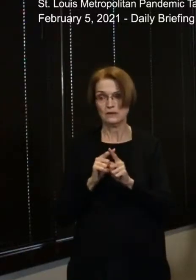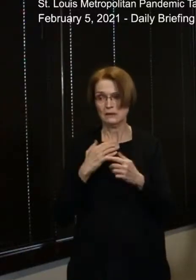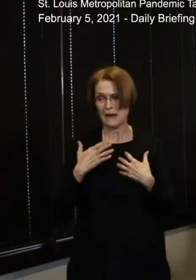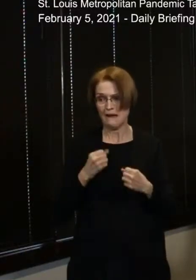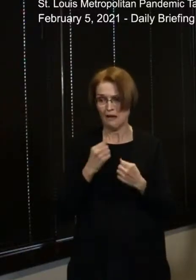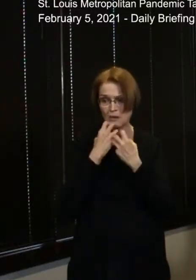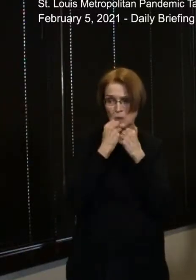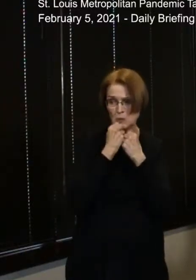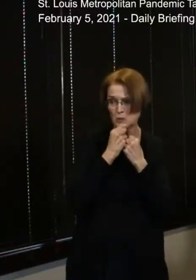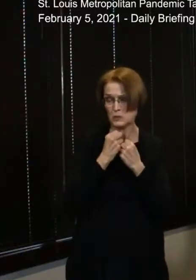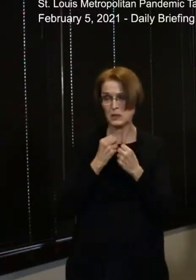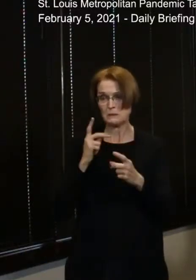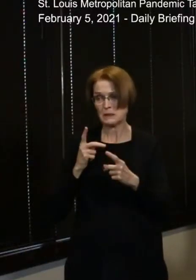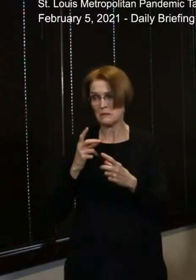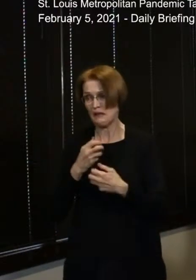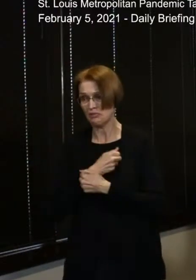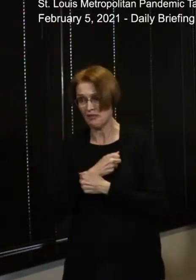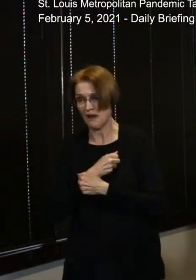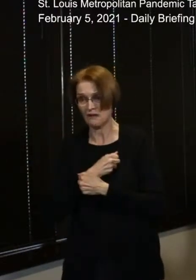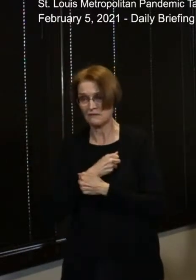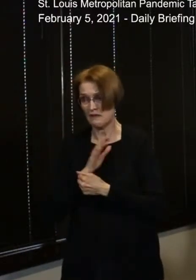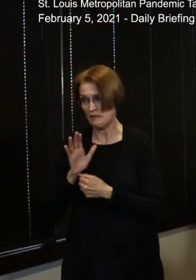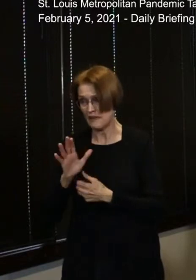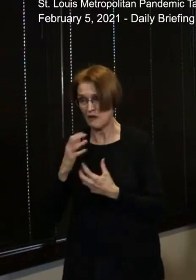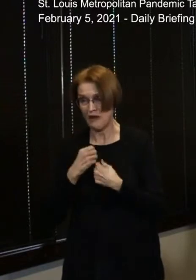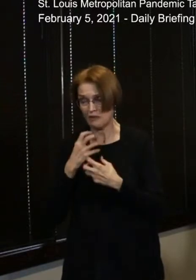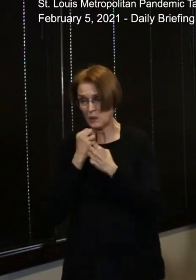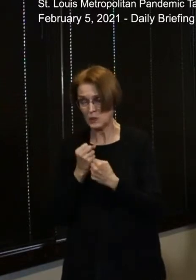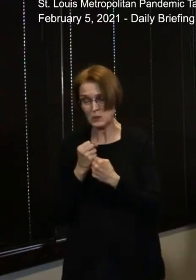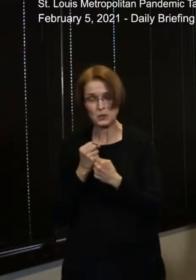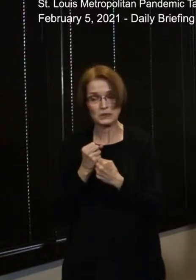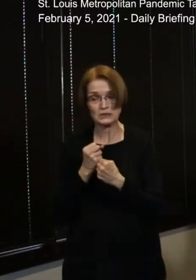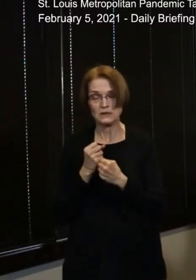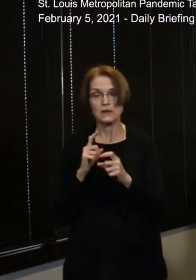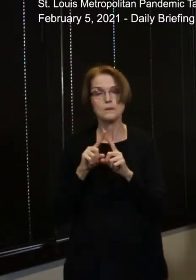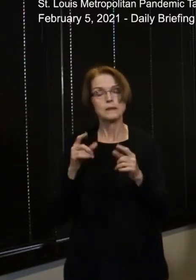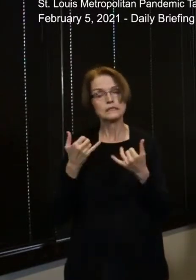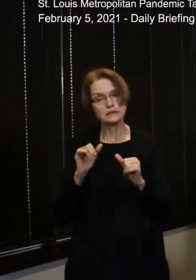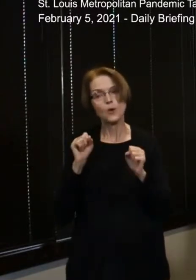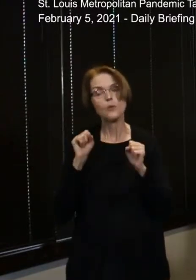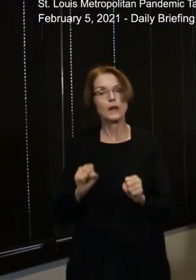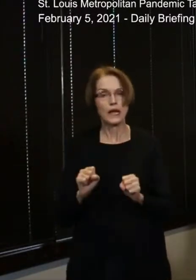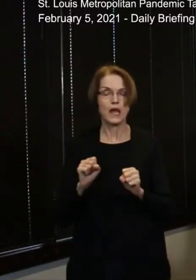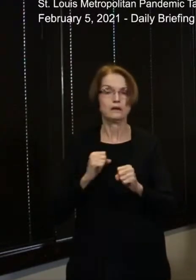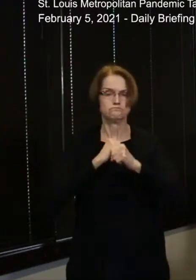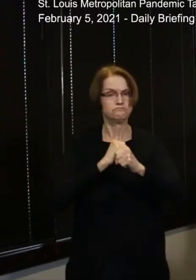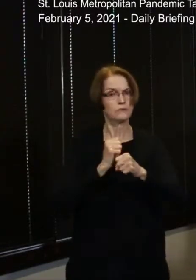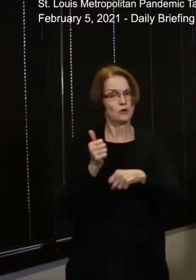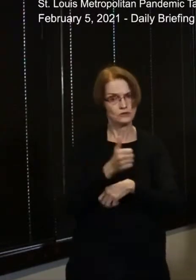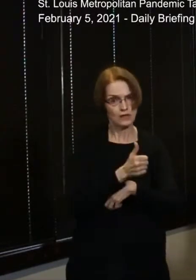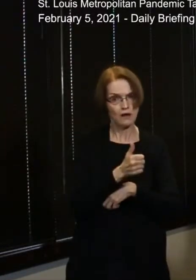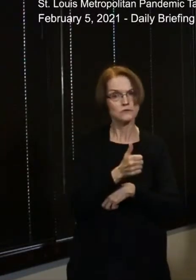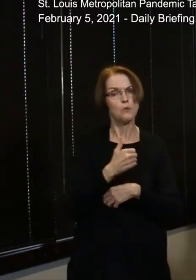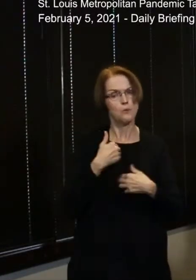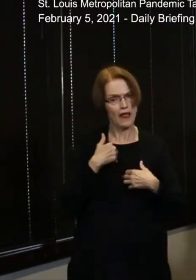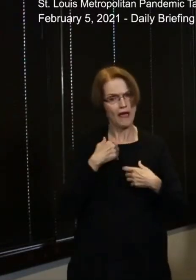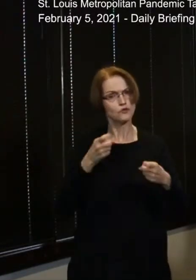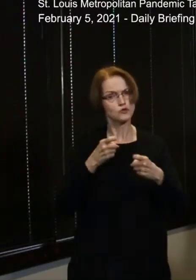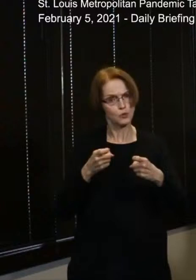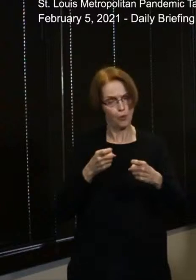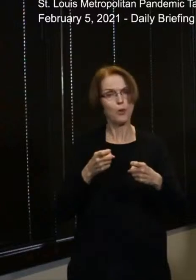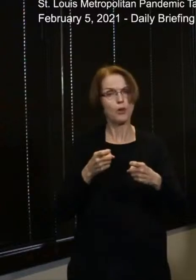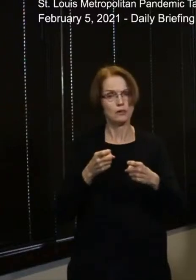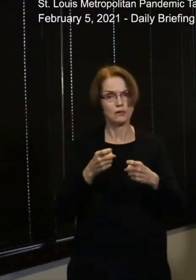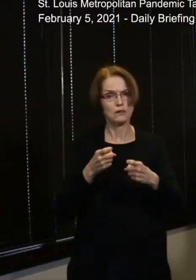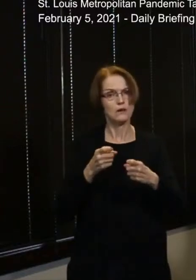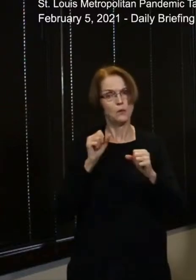and your loved one's health. But there's still a lot we can do to make a difference. While we wait, there's a lot of control that we can have over